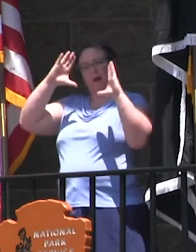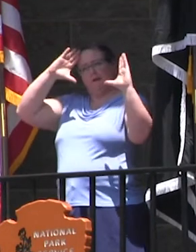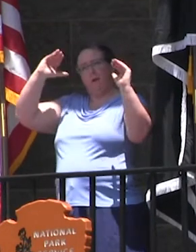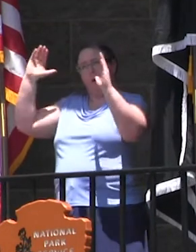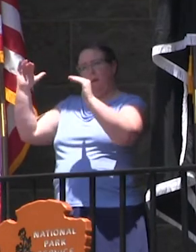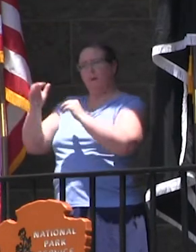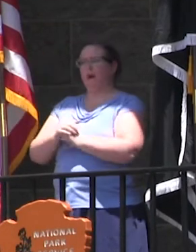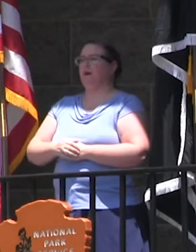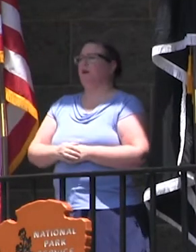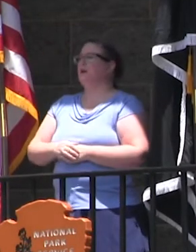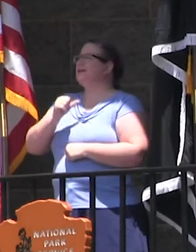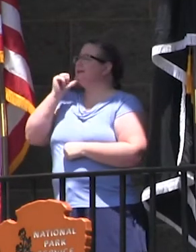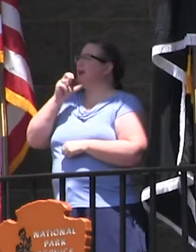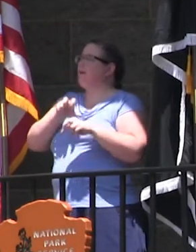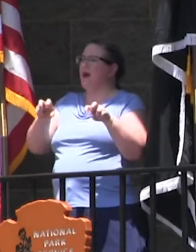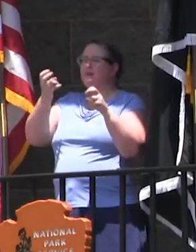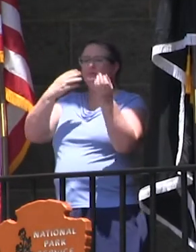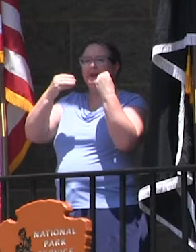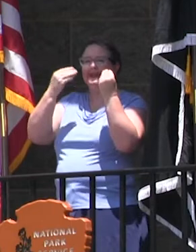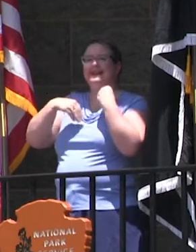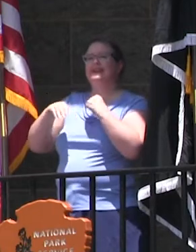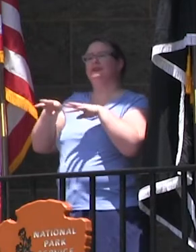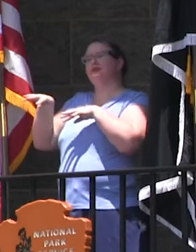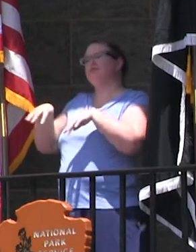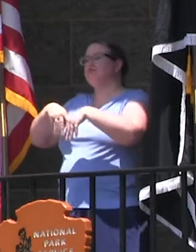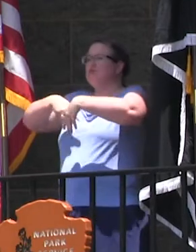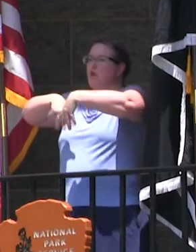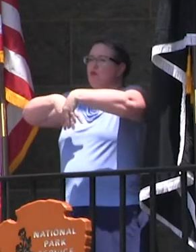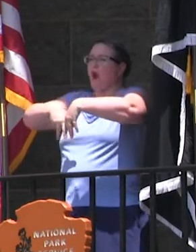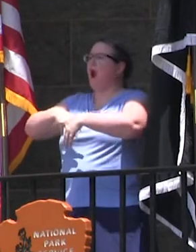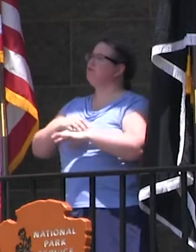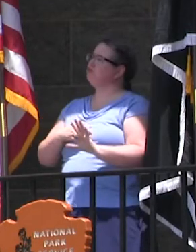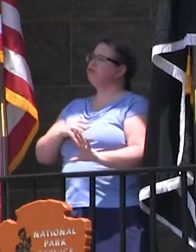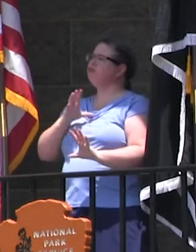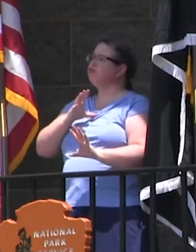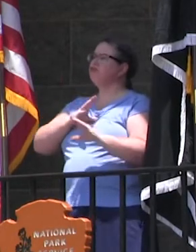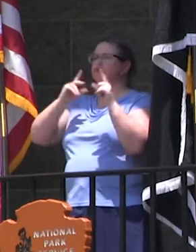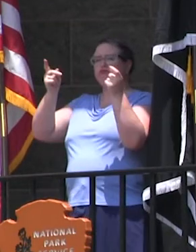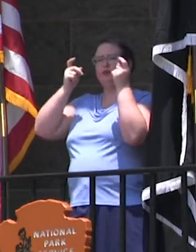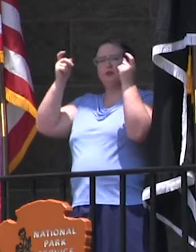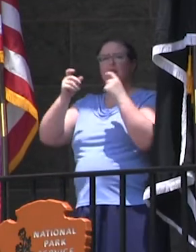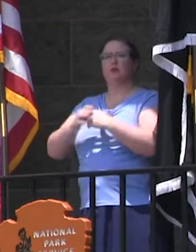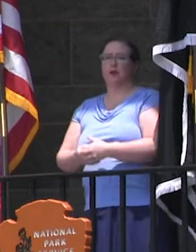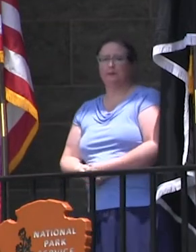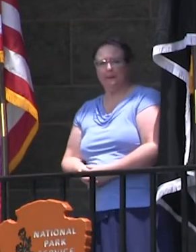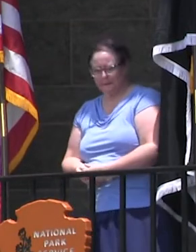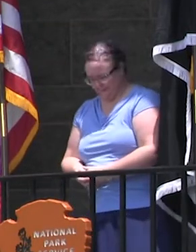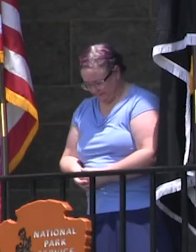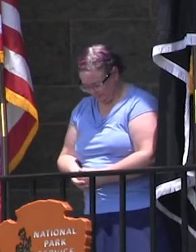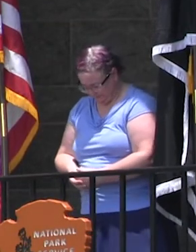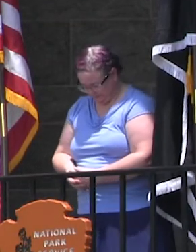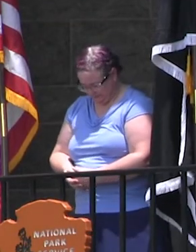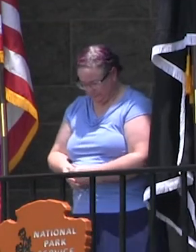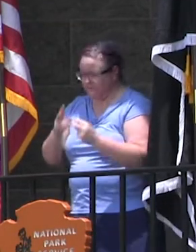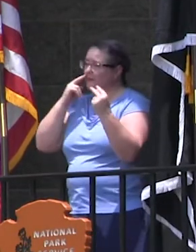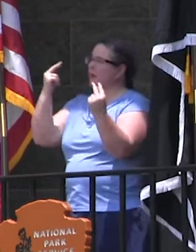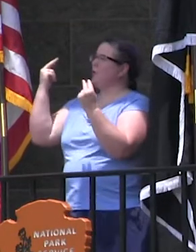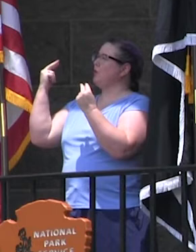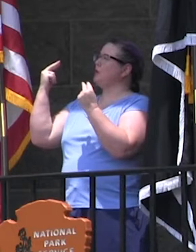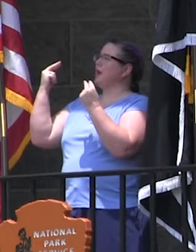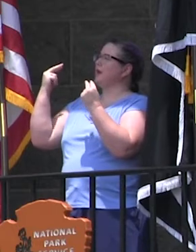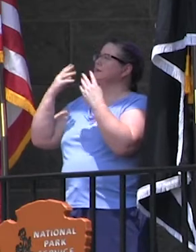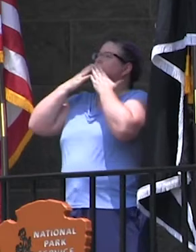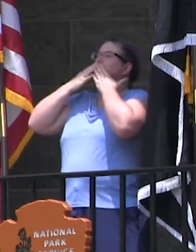about picnics or parades, though there is nothing wrong with enjoying and celebrating our American way of life. Memorial Day is